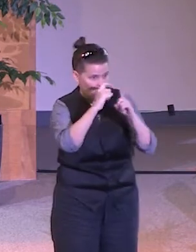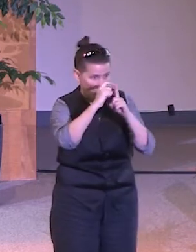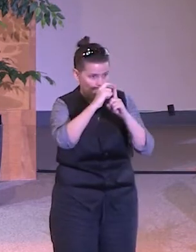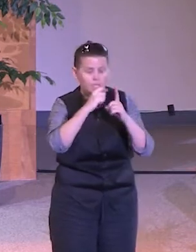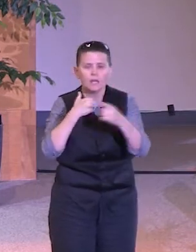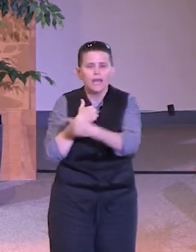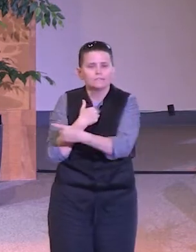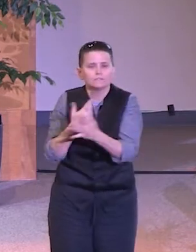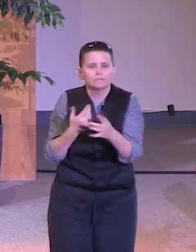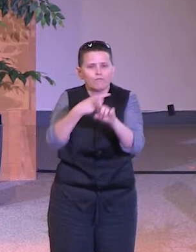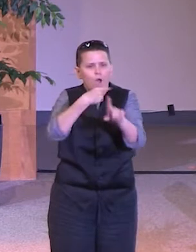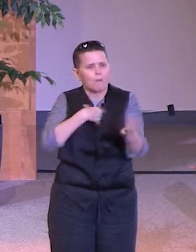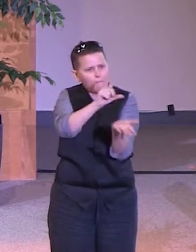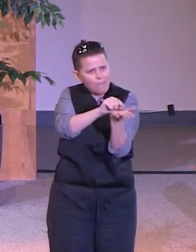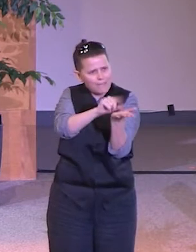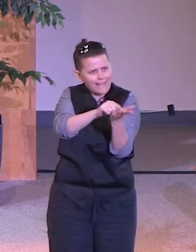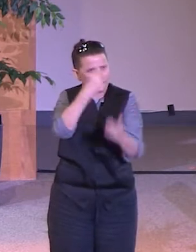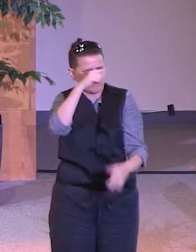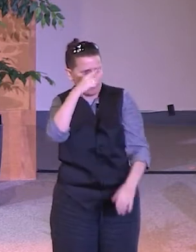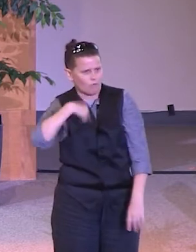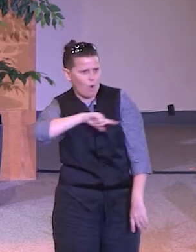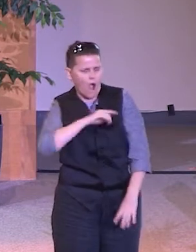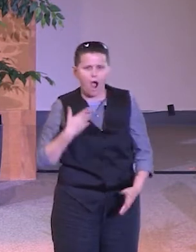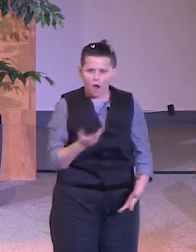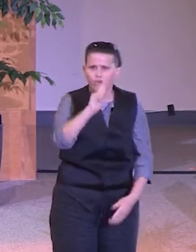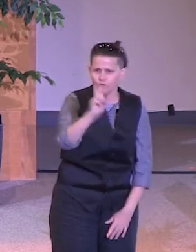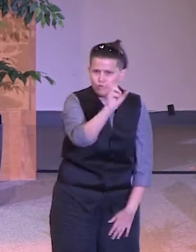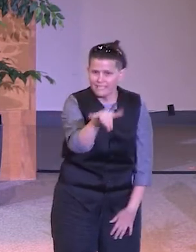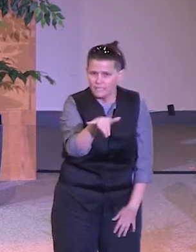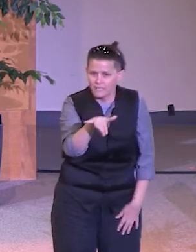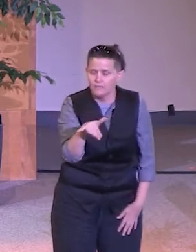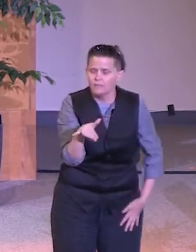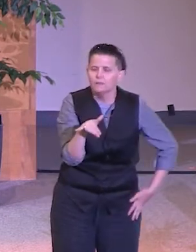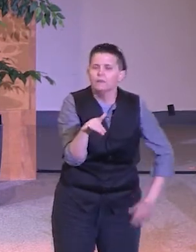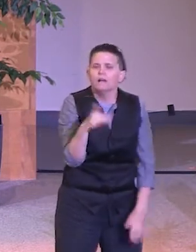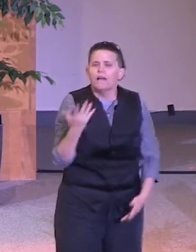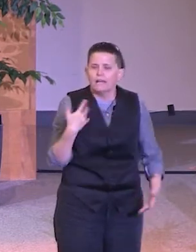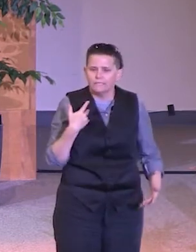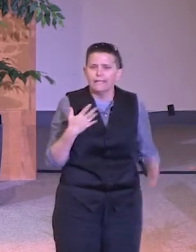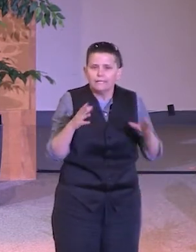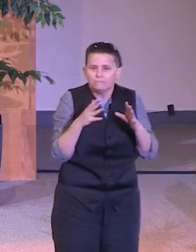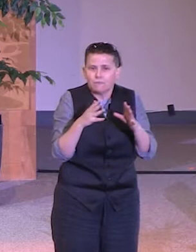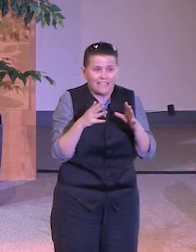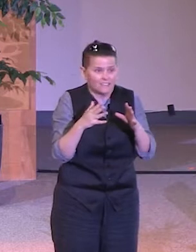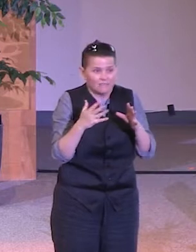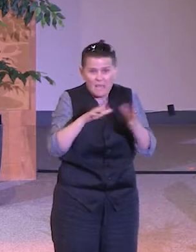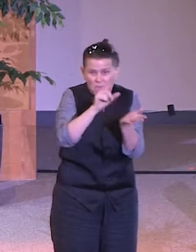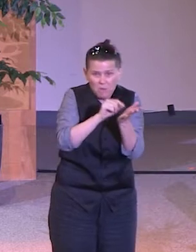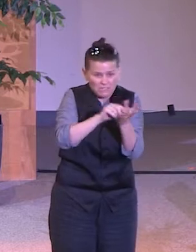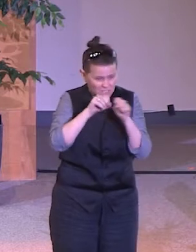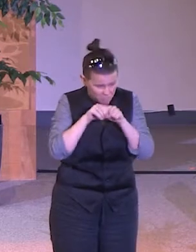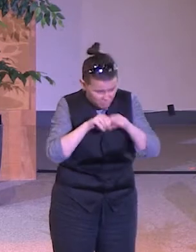is one of our publications that we have in Unity, and this goes out globally.